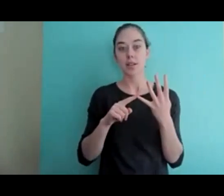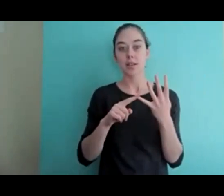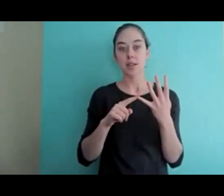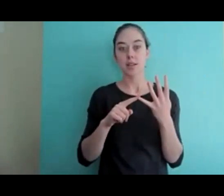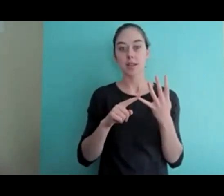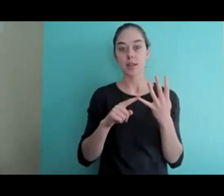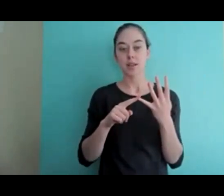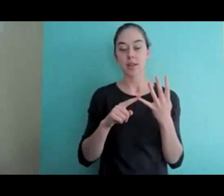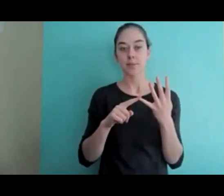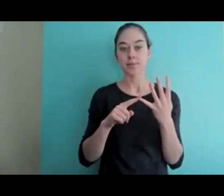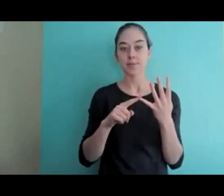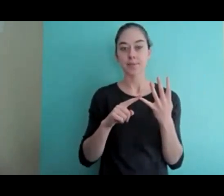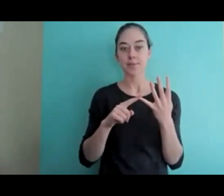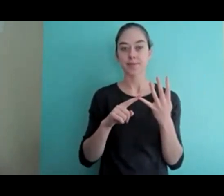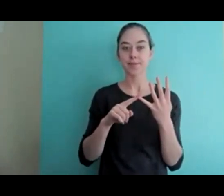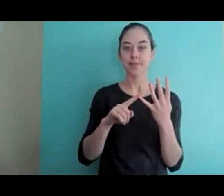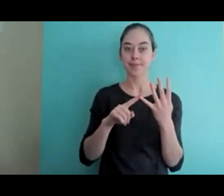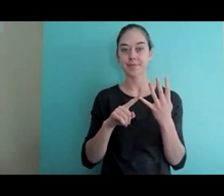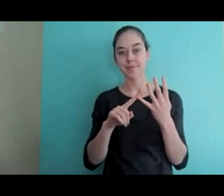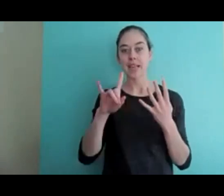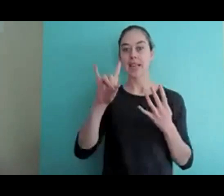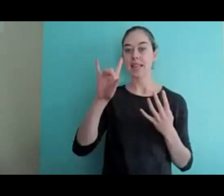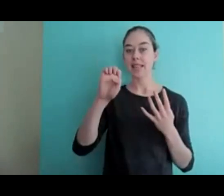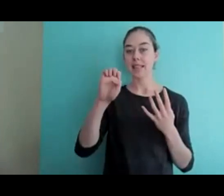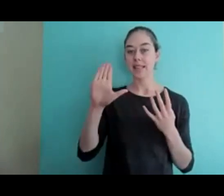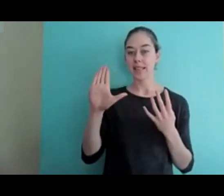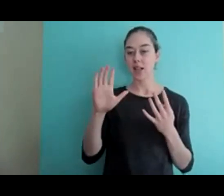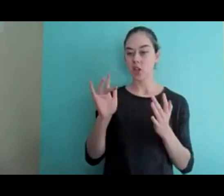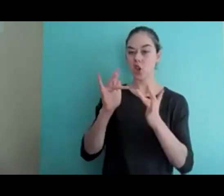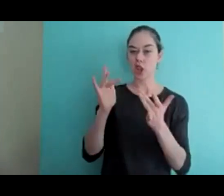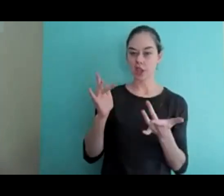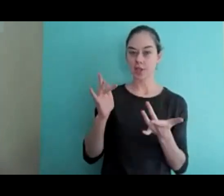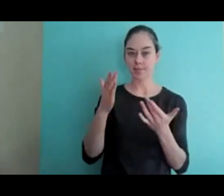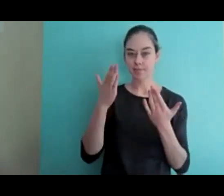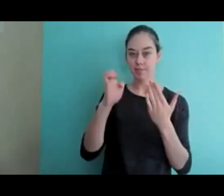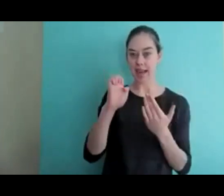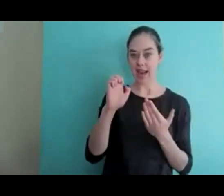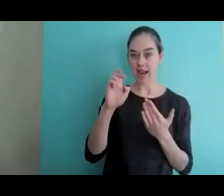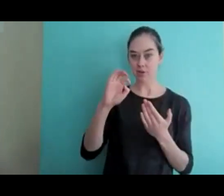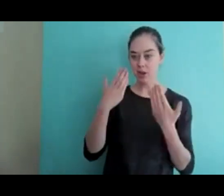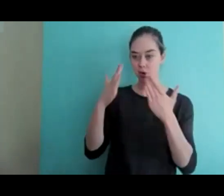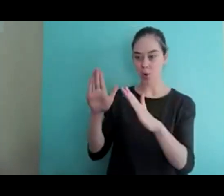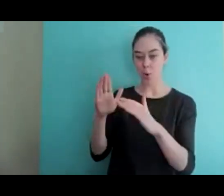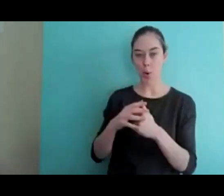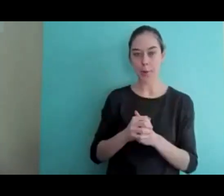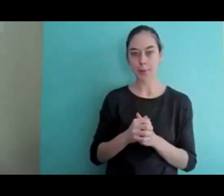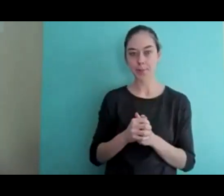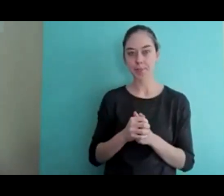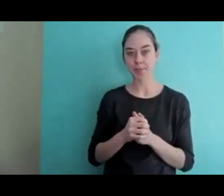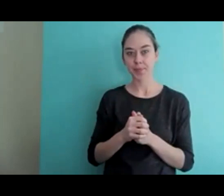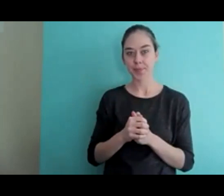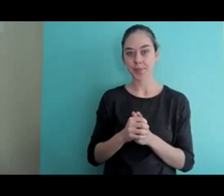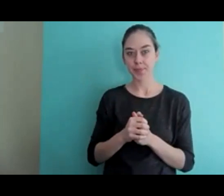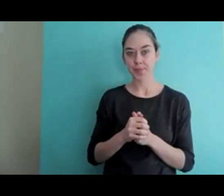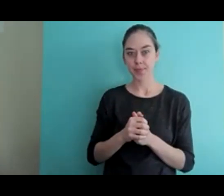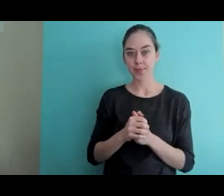heel touch. So you sit down like this. This position, feet flat,